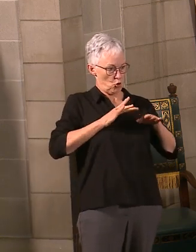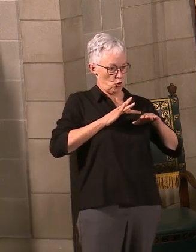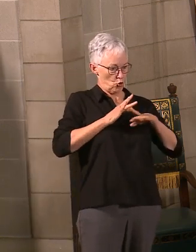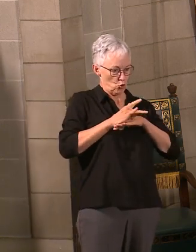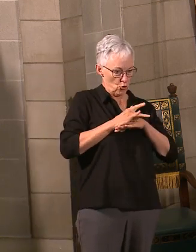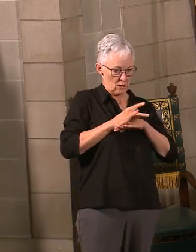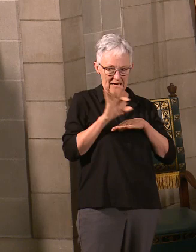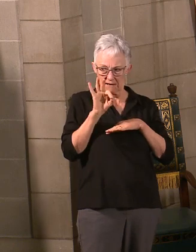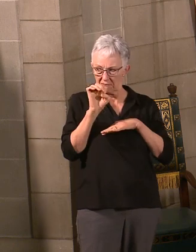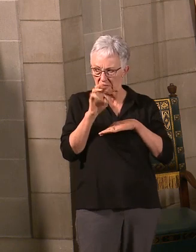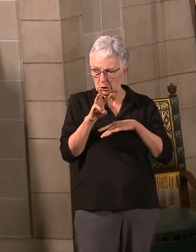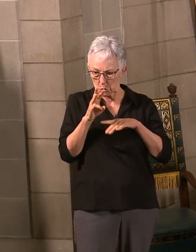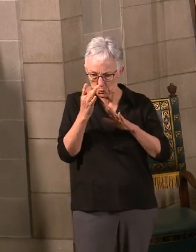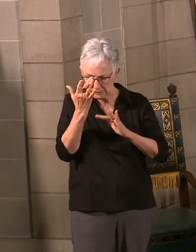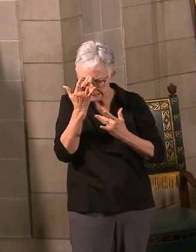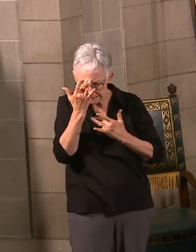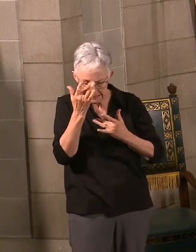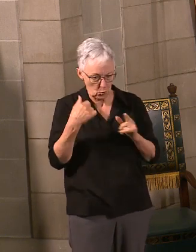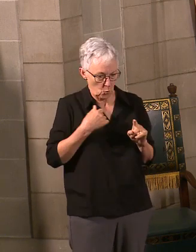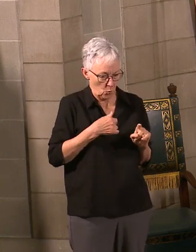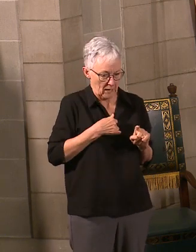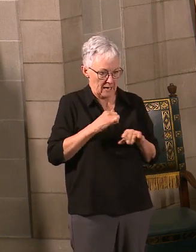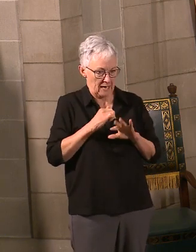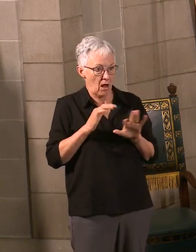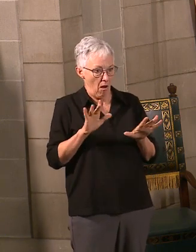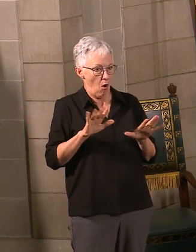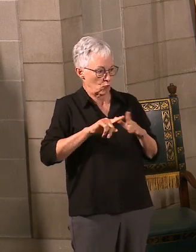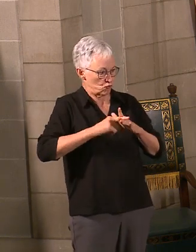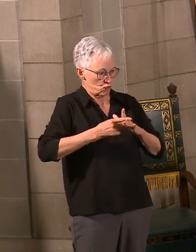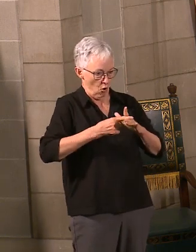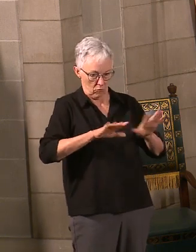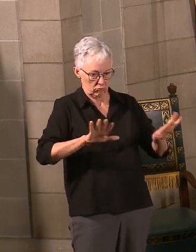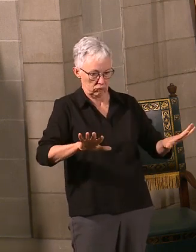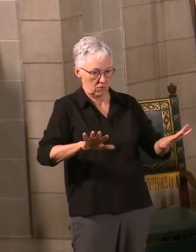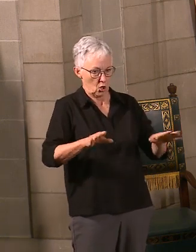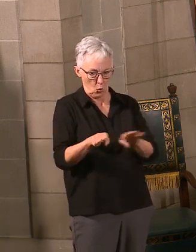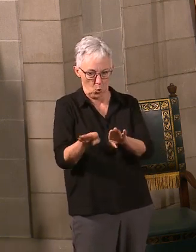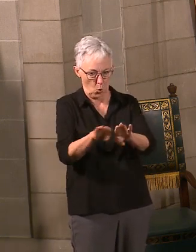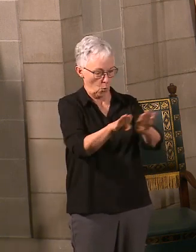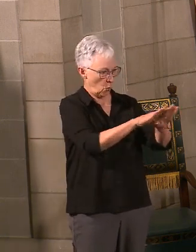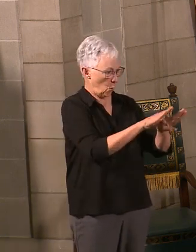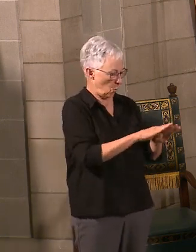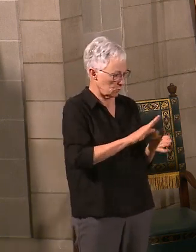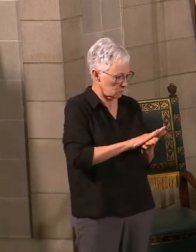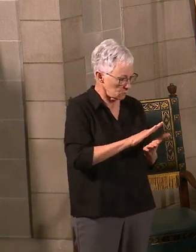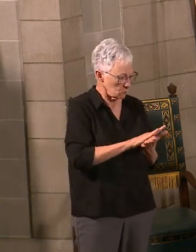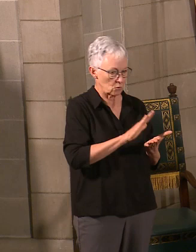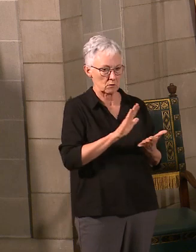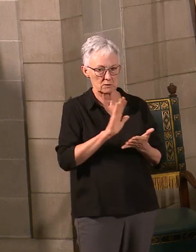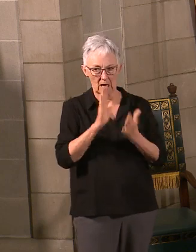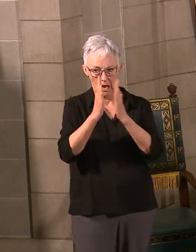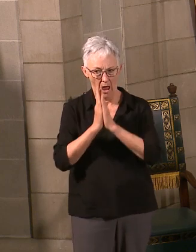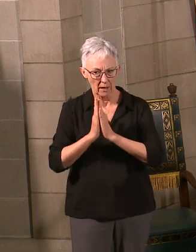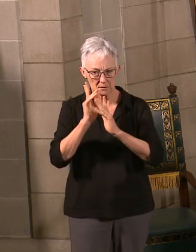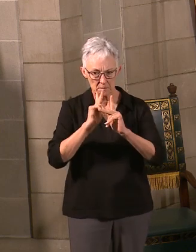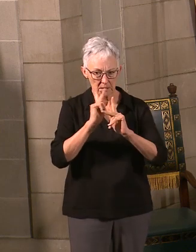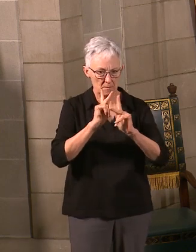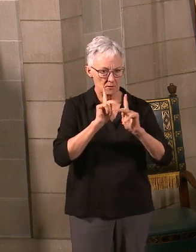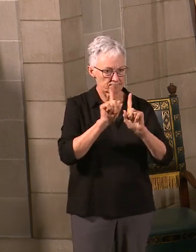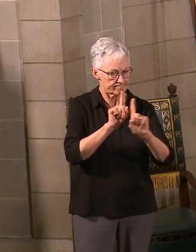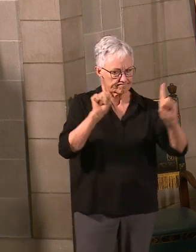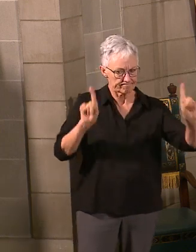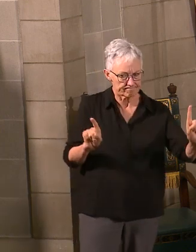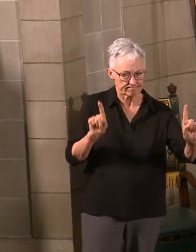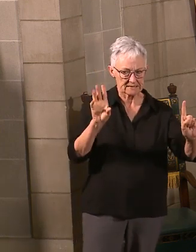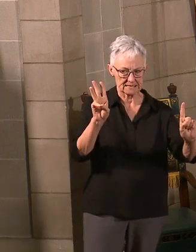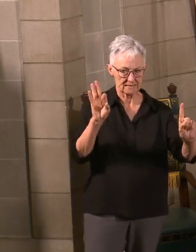we were able to have schools start operating without students, do the physical distancing, that 6 foot, reduce the size of